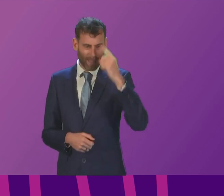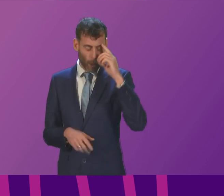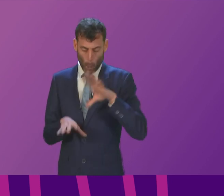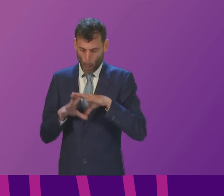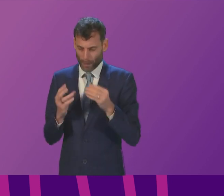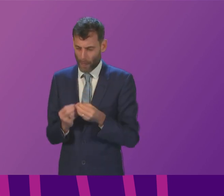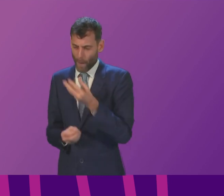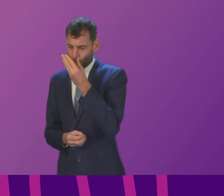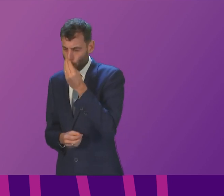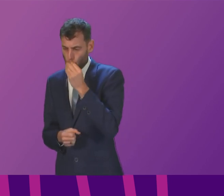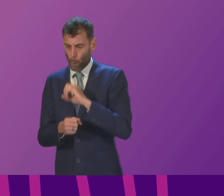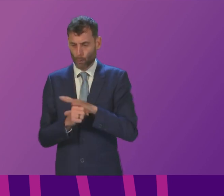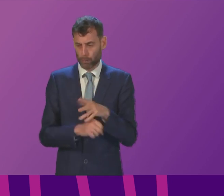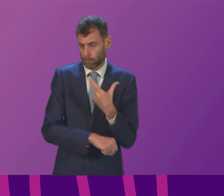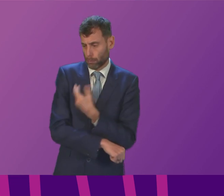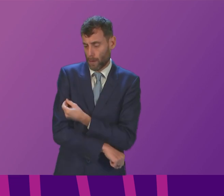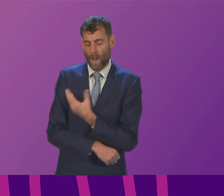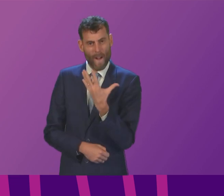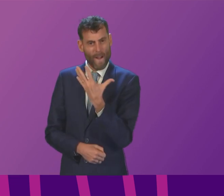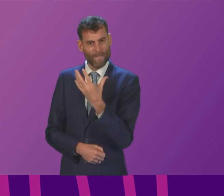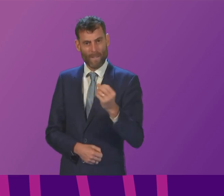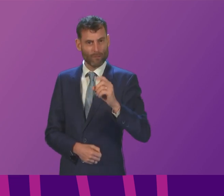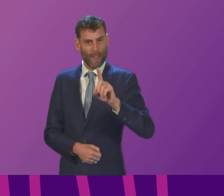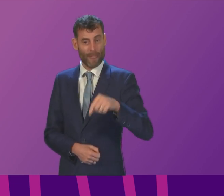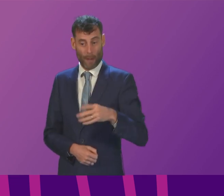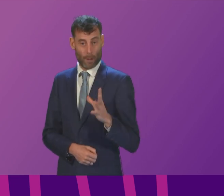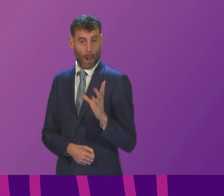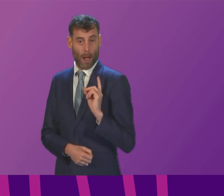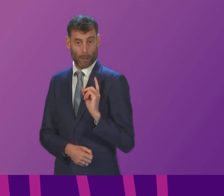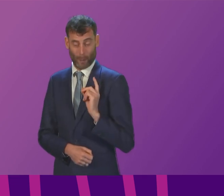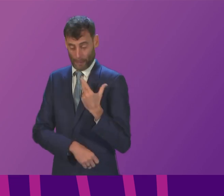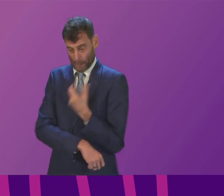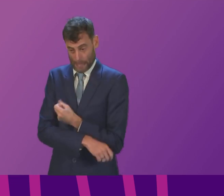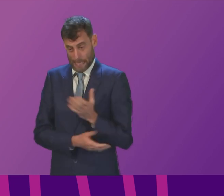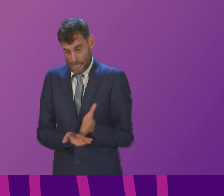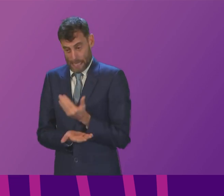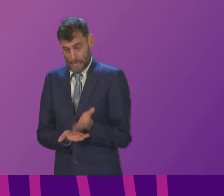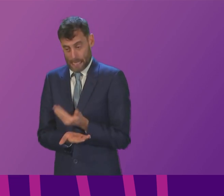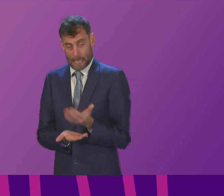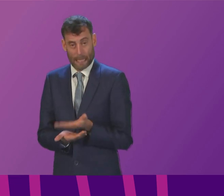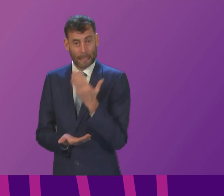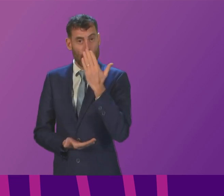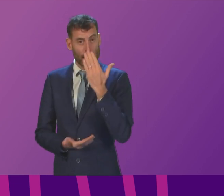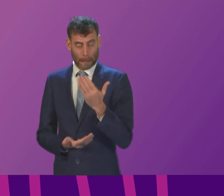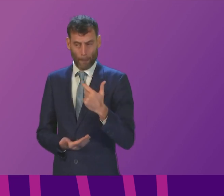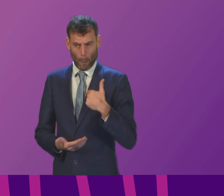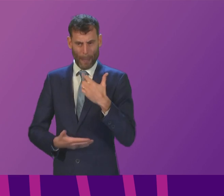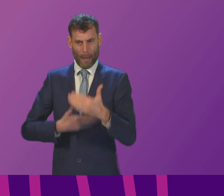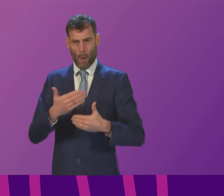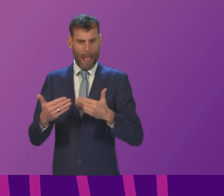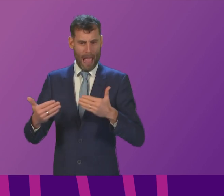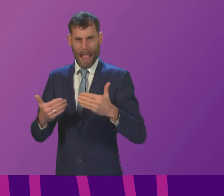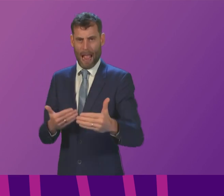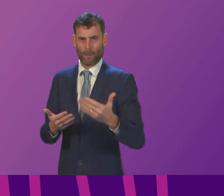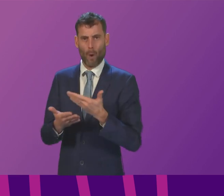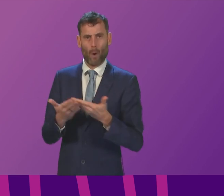Covid doses more than 500,000 doses were delivered I think we are ahead of some other parts of the UK in terms of